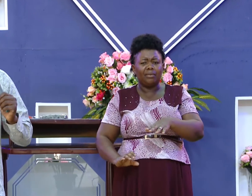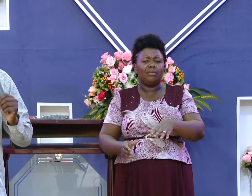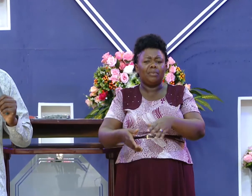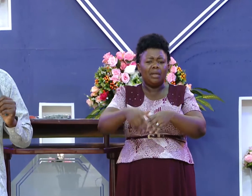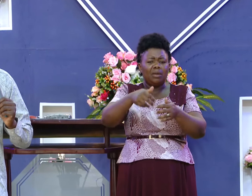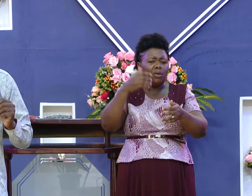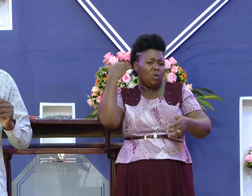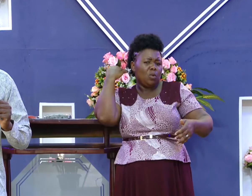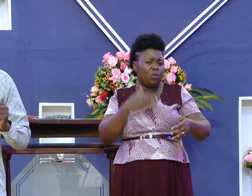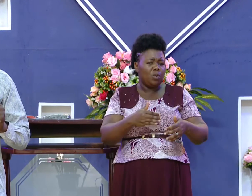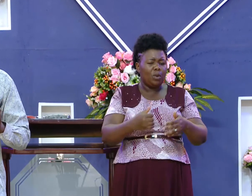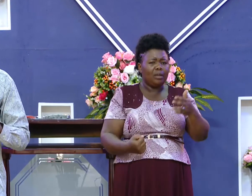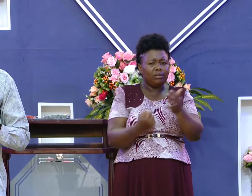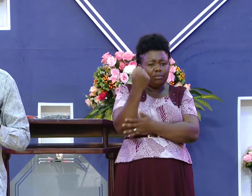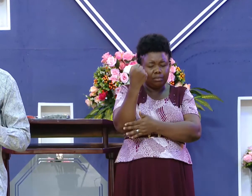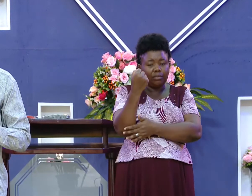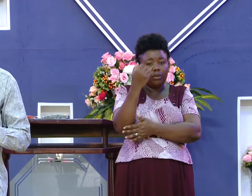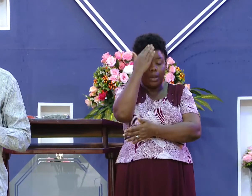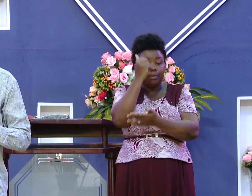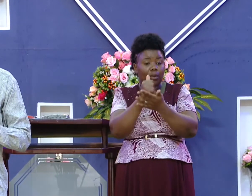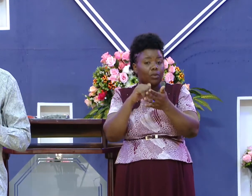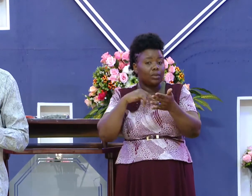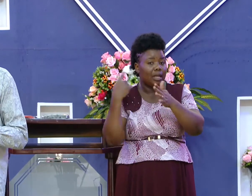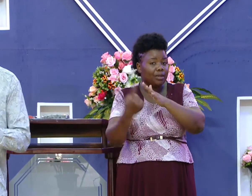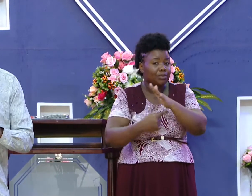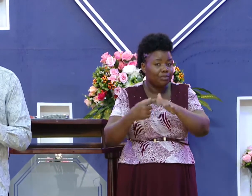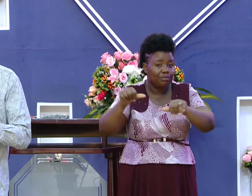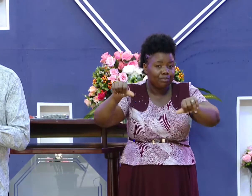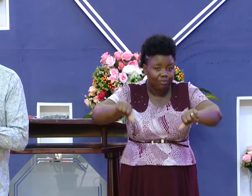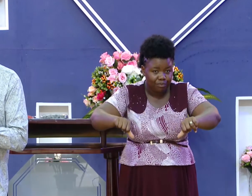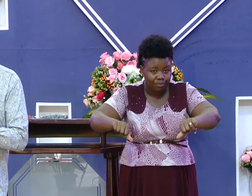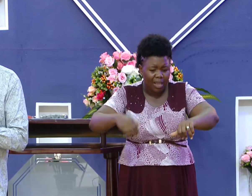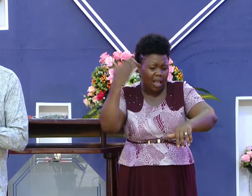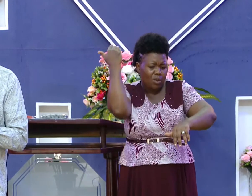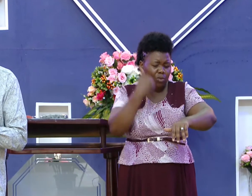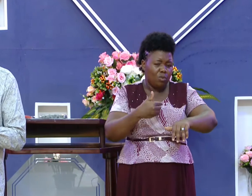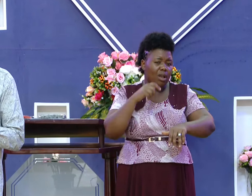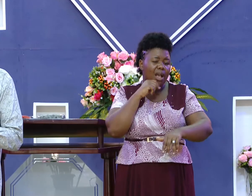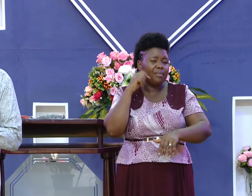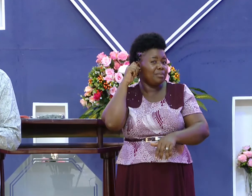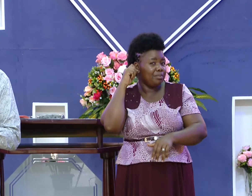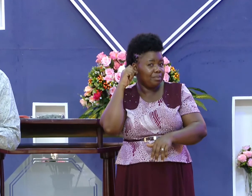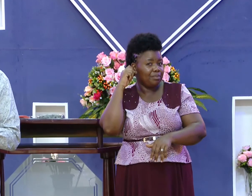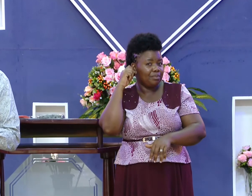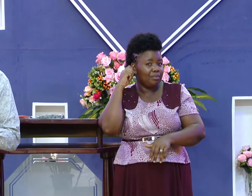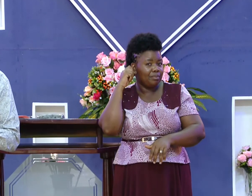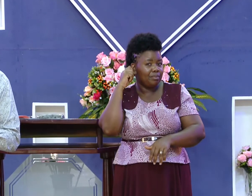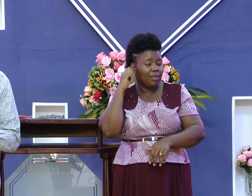there? The character of Peter that cuts off people's ears had come out once the commotion was